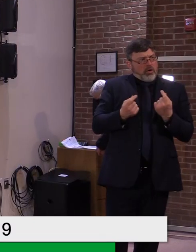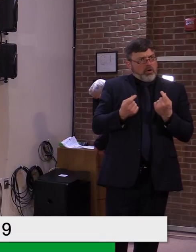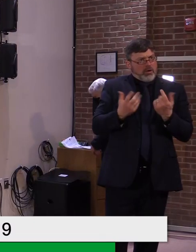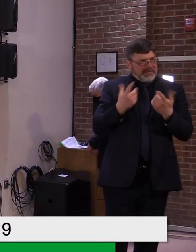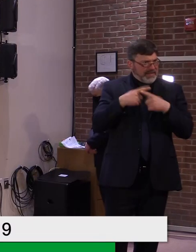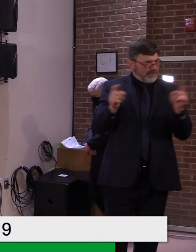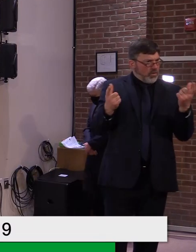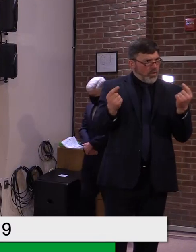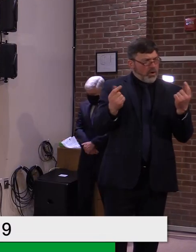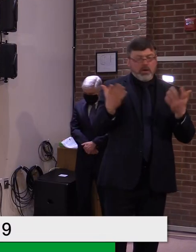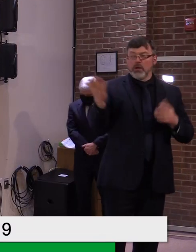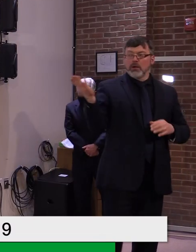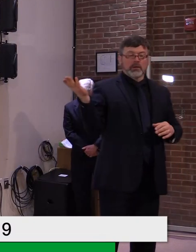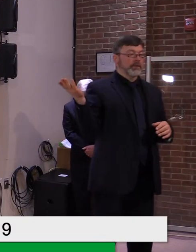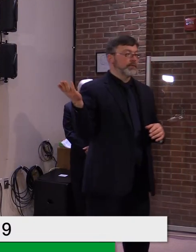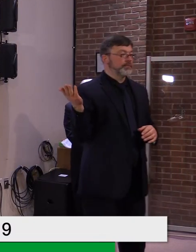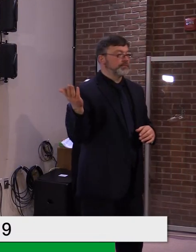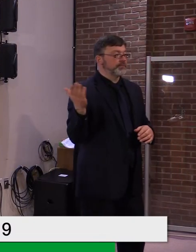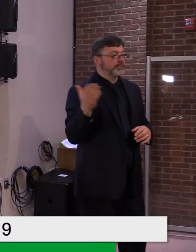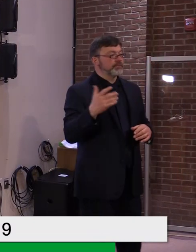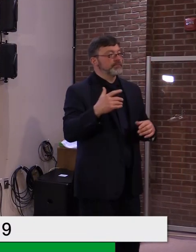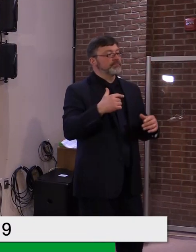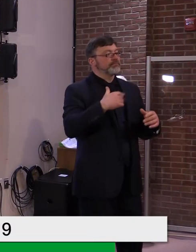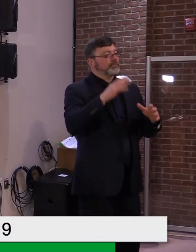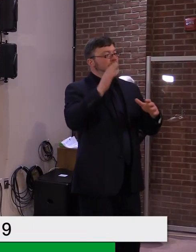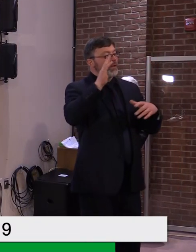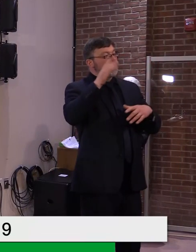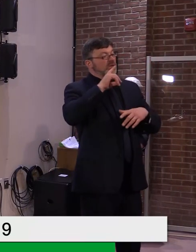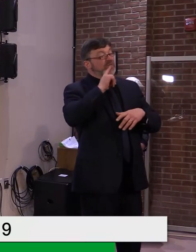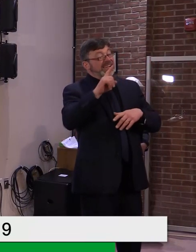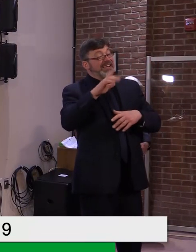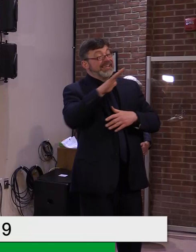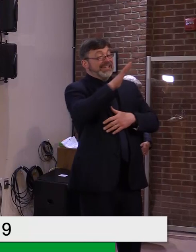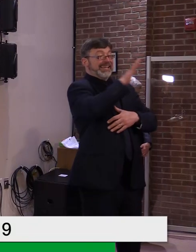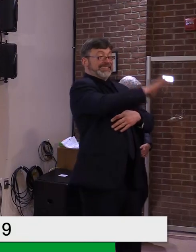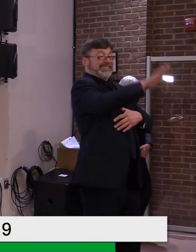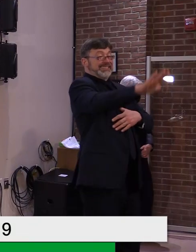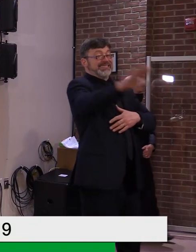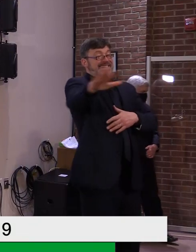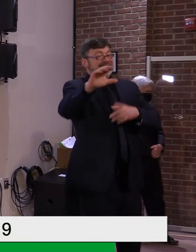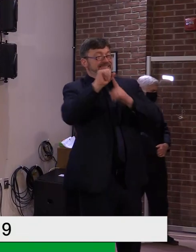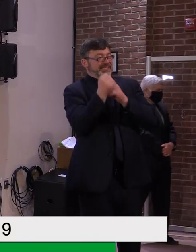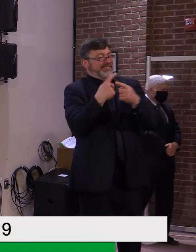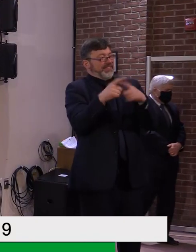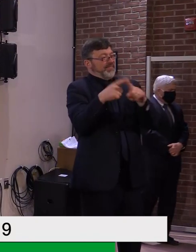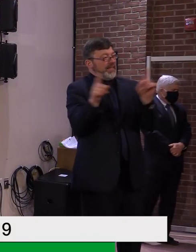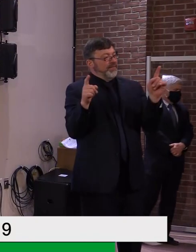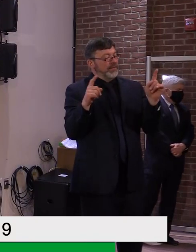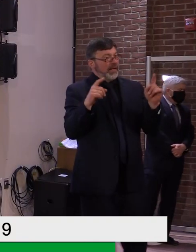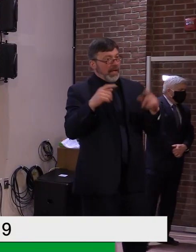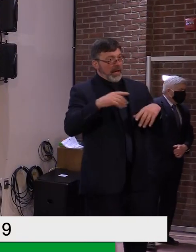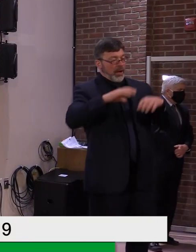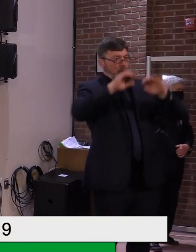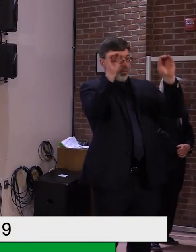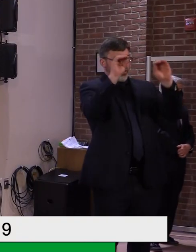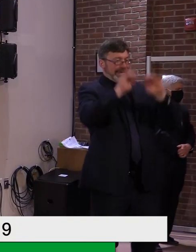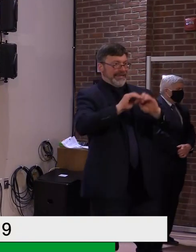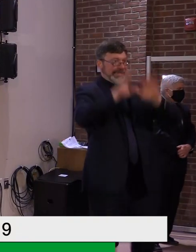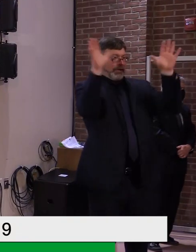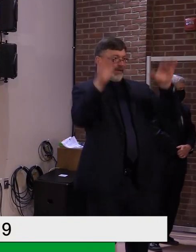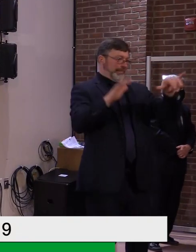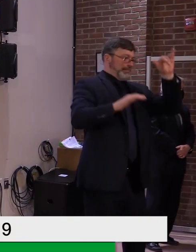easy for us to say someone should go back to work, if they don't, if their kids aren't back into school, for